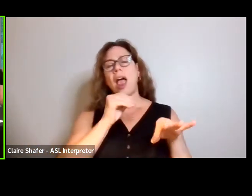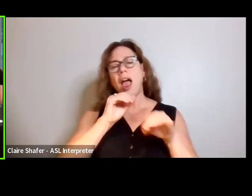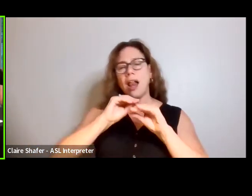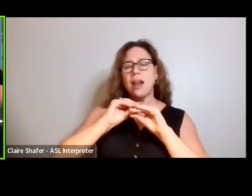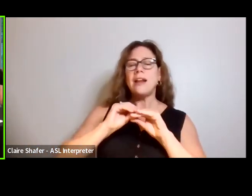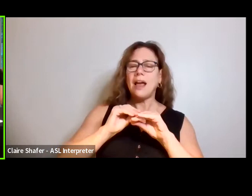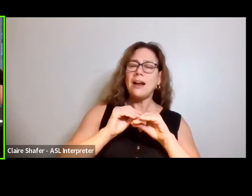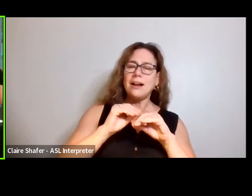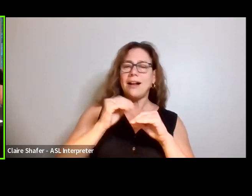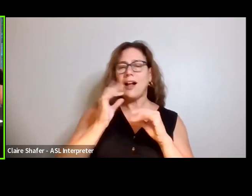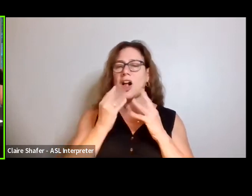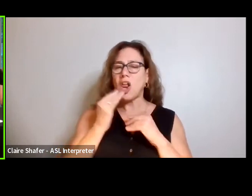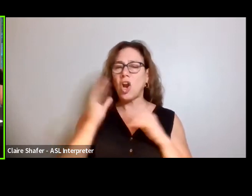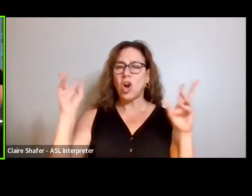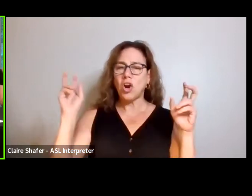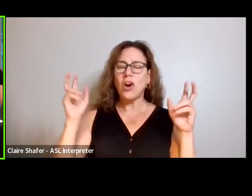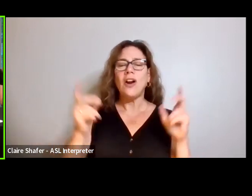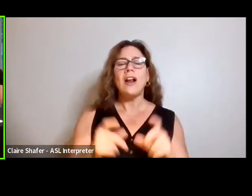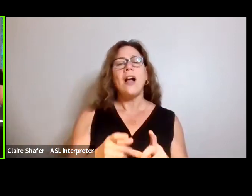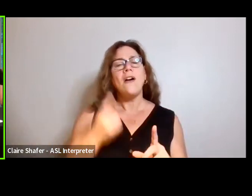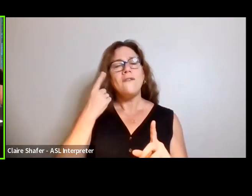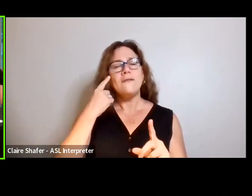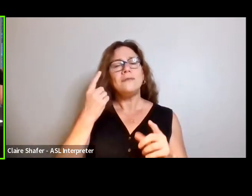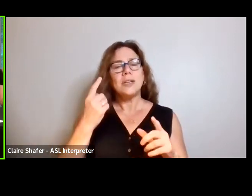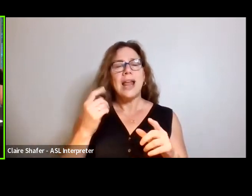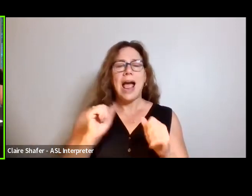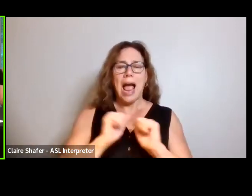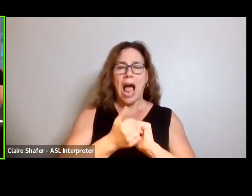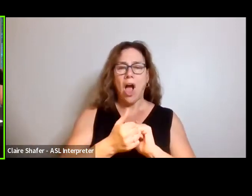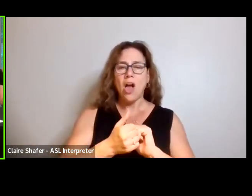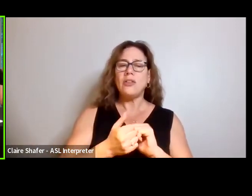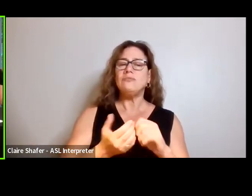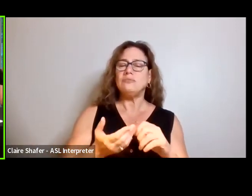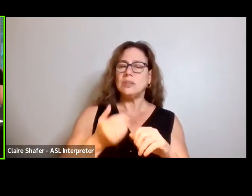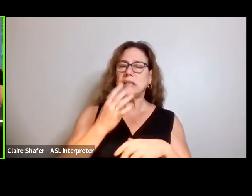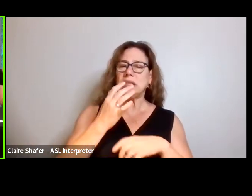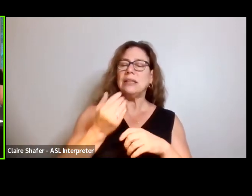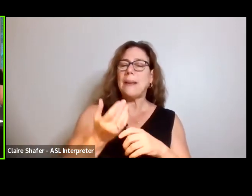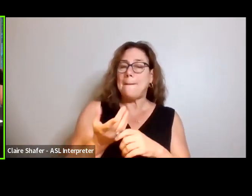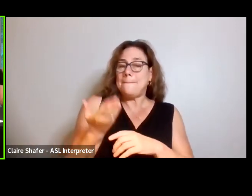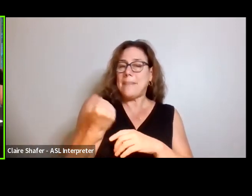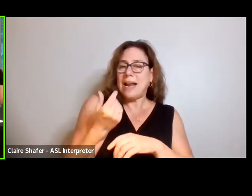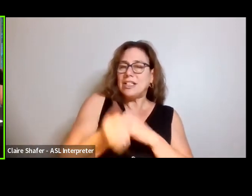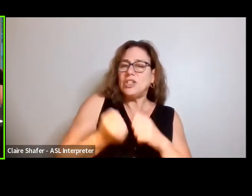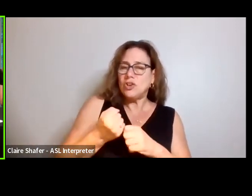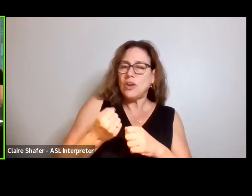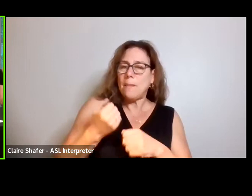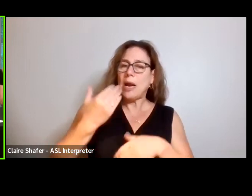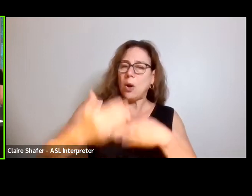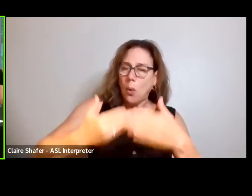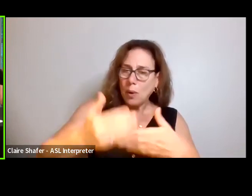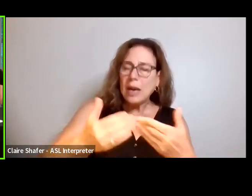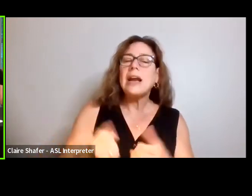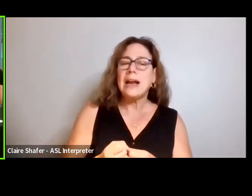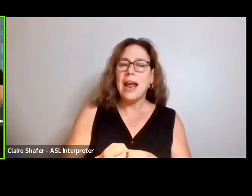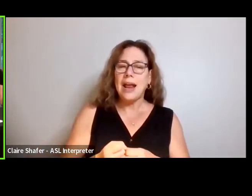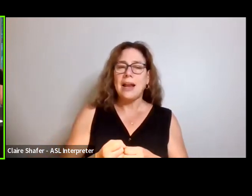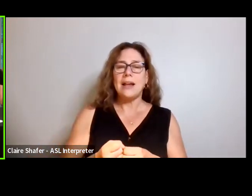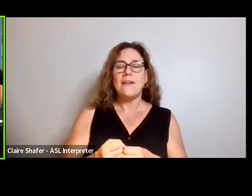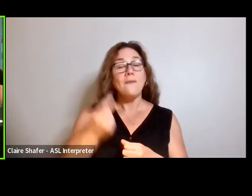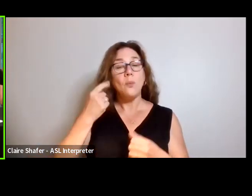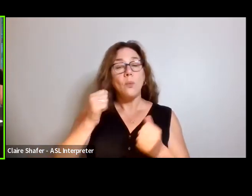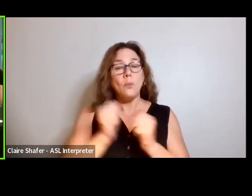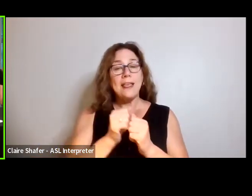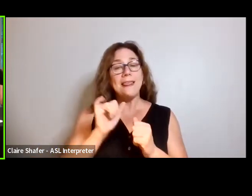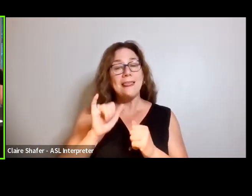23-24 school year has gone for all of our students, our educators, and our community. And so with that, I want to welcome up, what do we